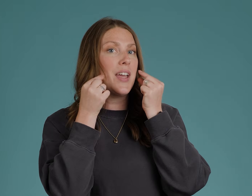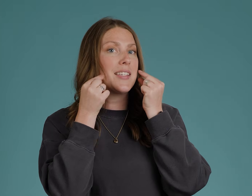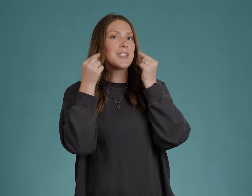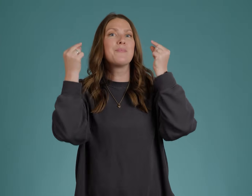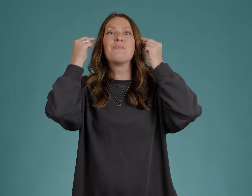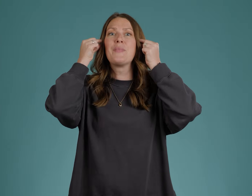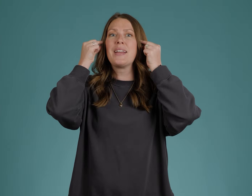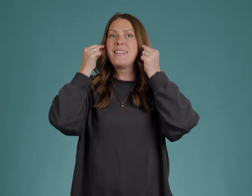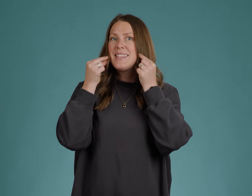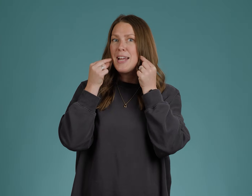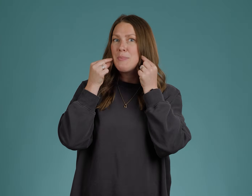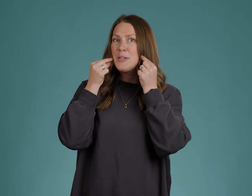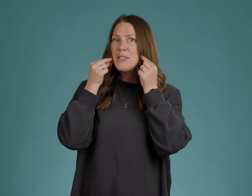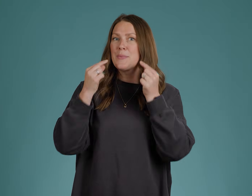face. Sideburns.